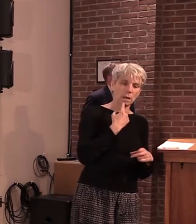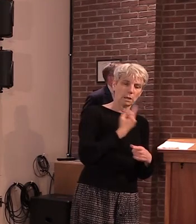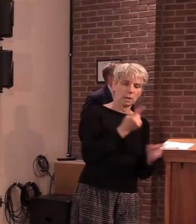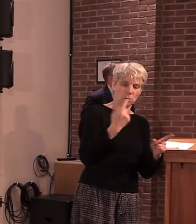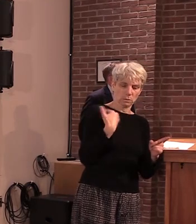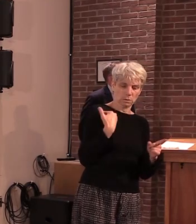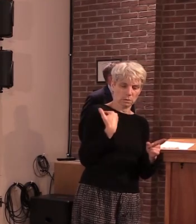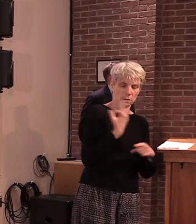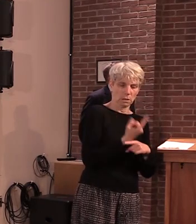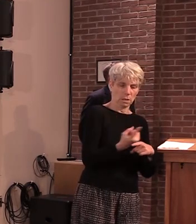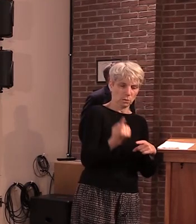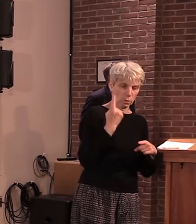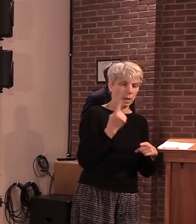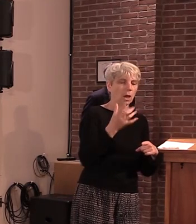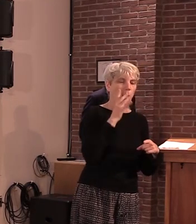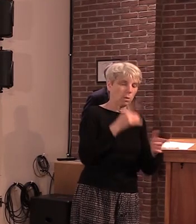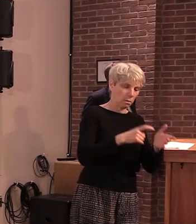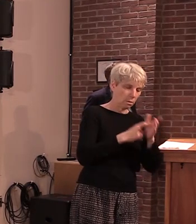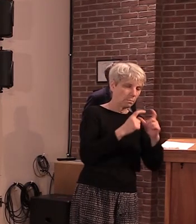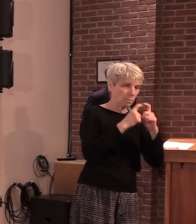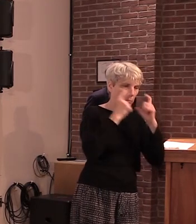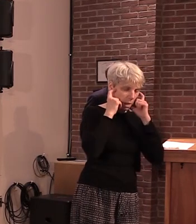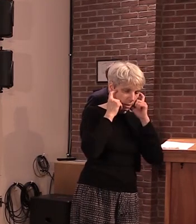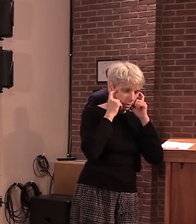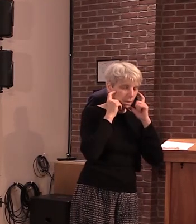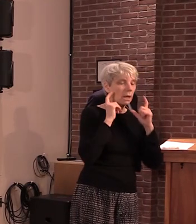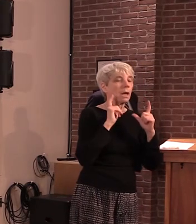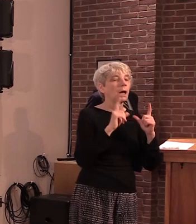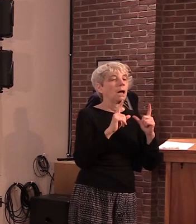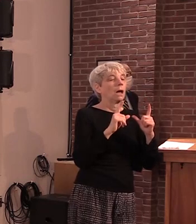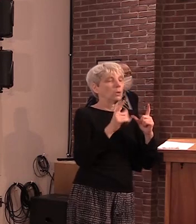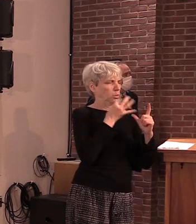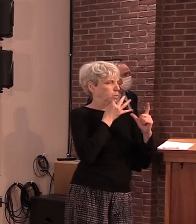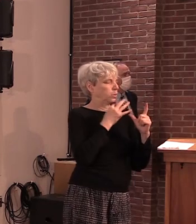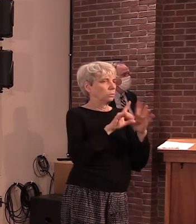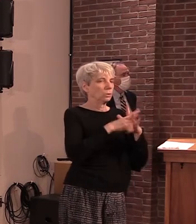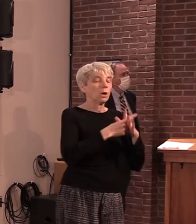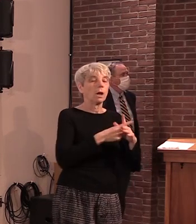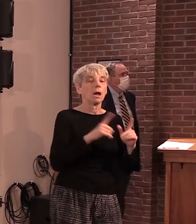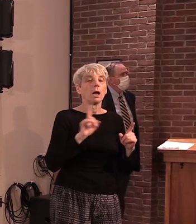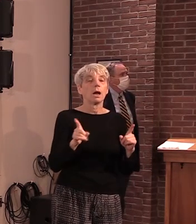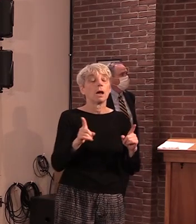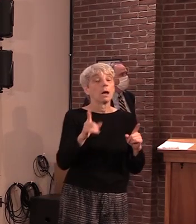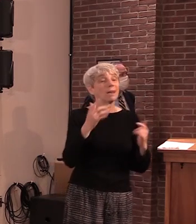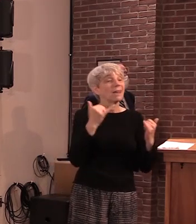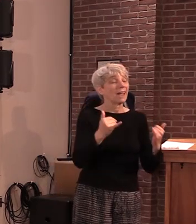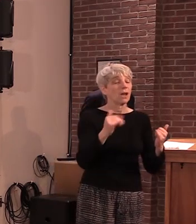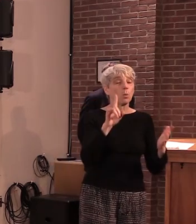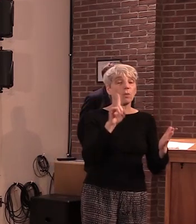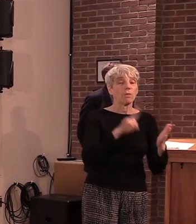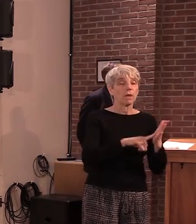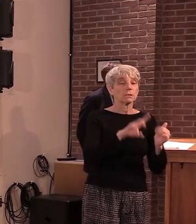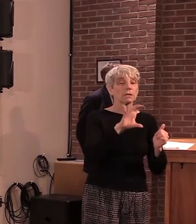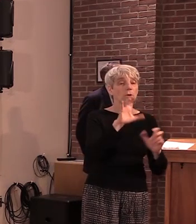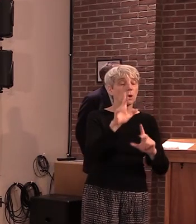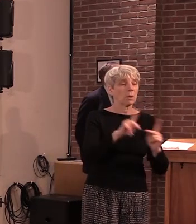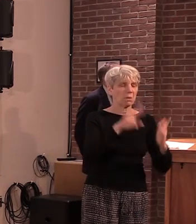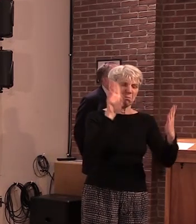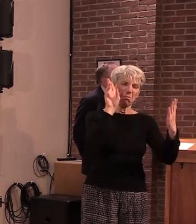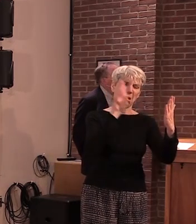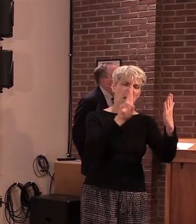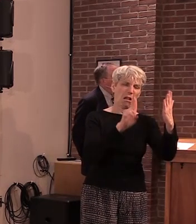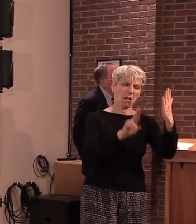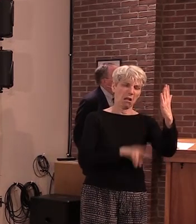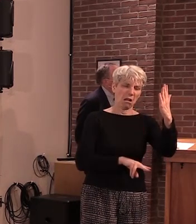said, this reopening plan hinges on viral suppression in the community. There are now 1,700 Vermonters who have signed a petition